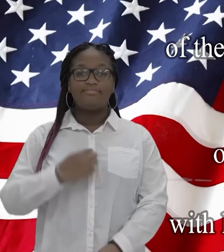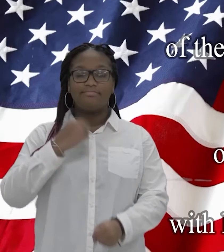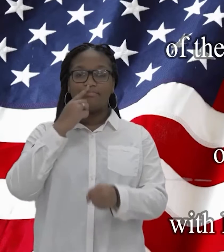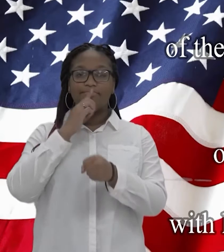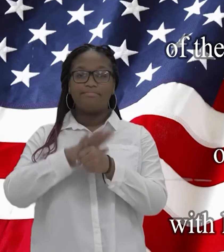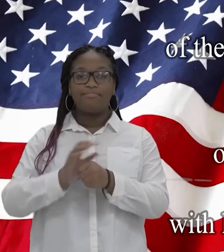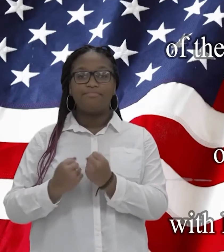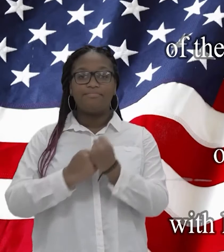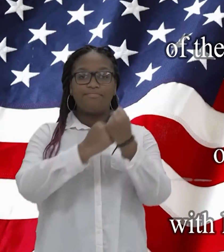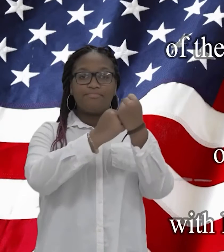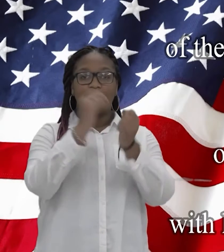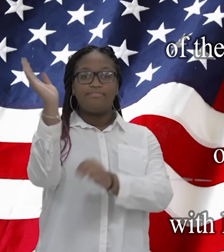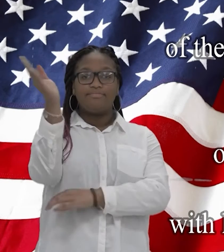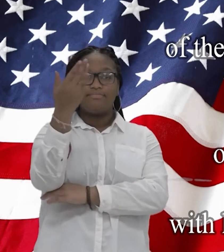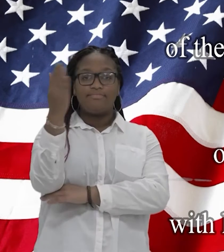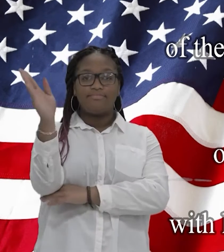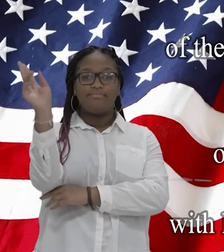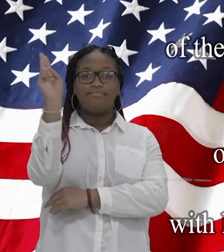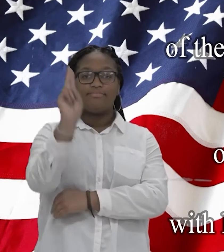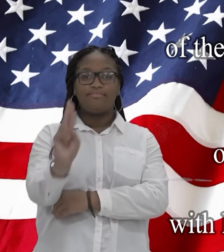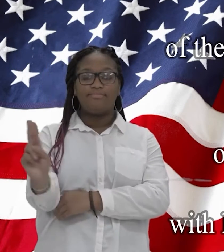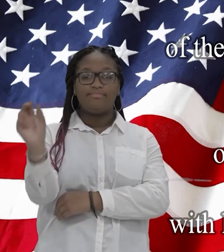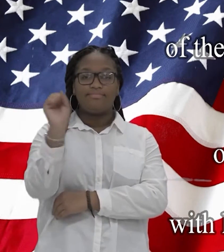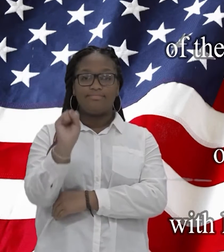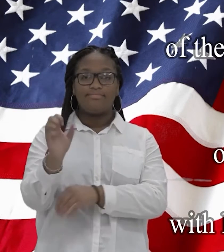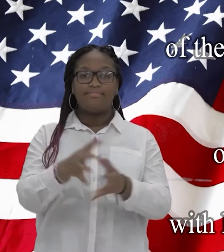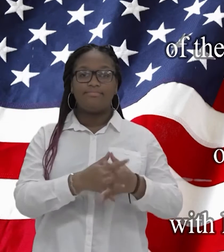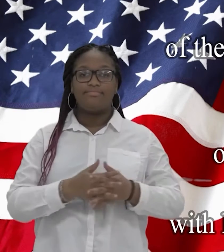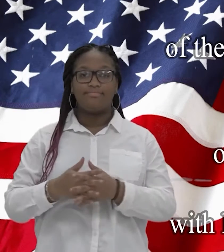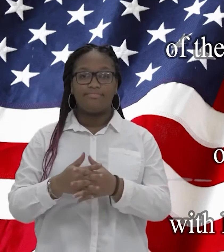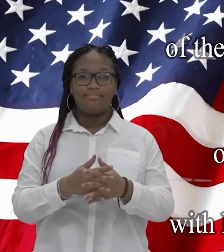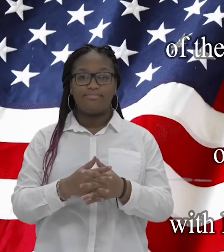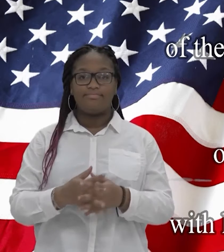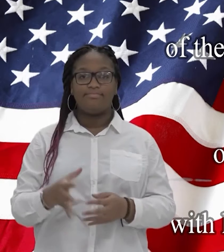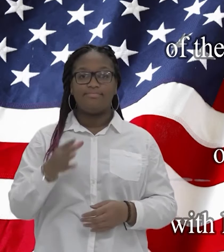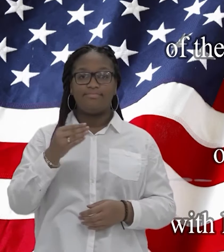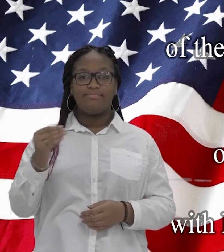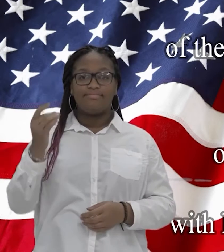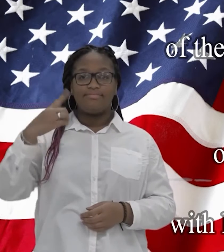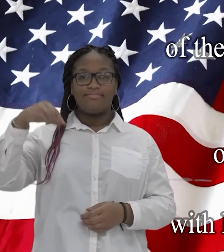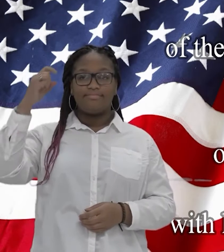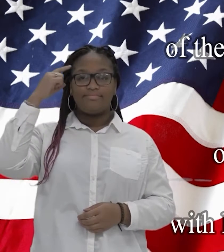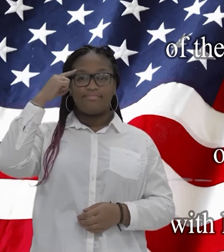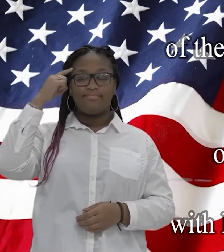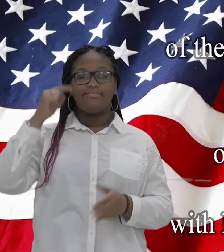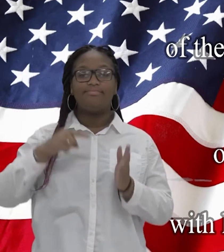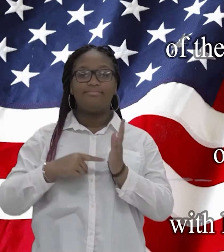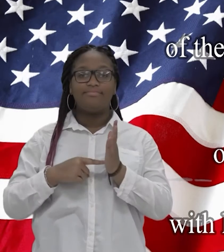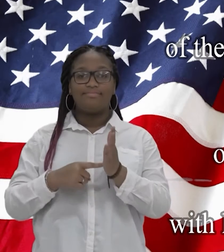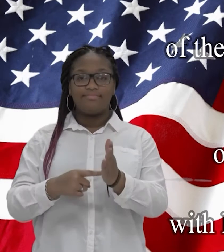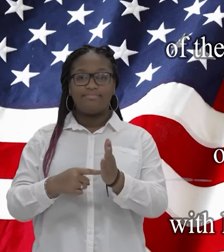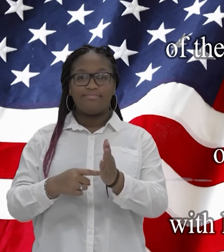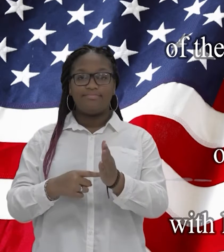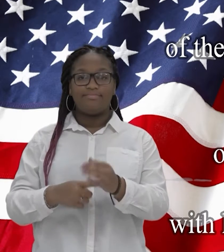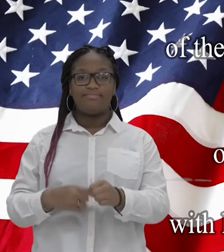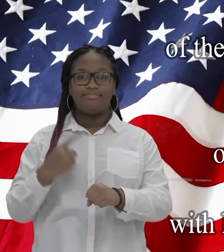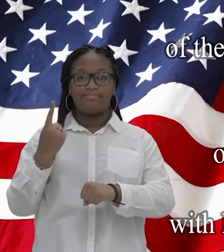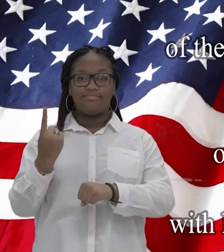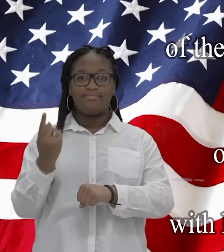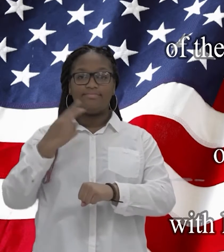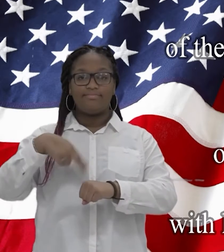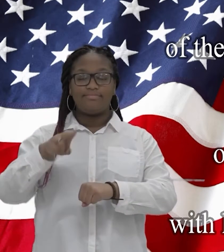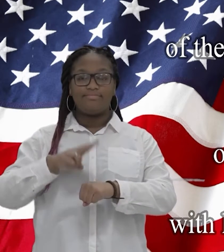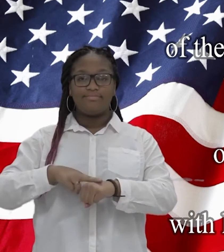I pledge allegiance to the flag of the United States of America and to the republic for which it